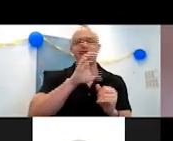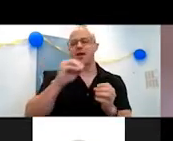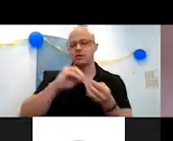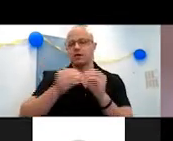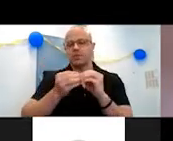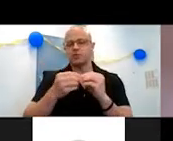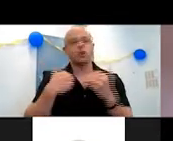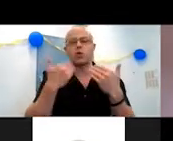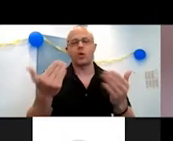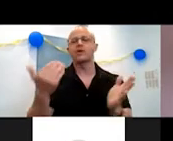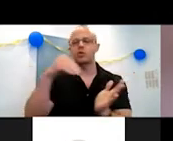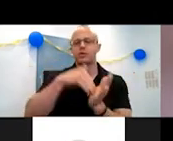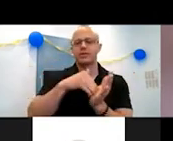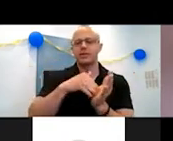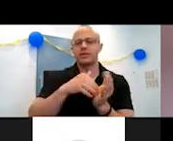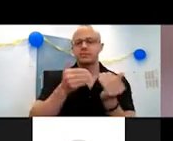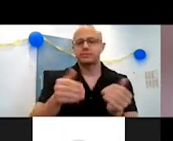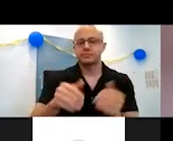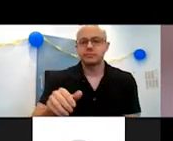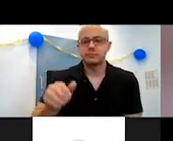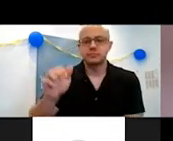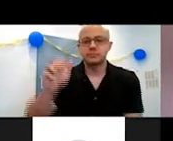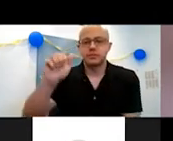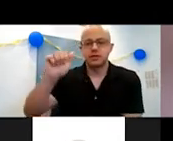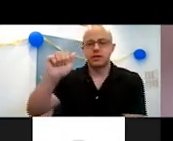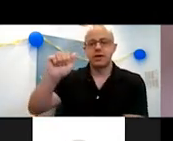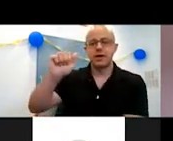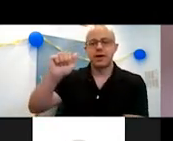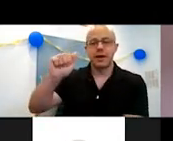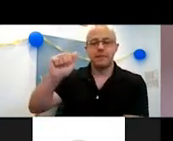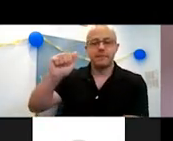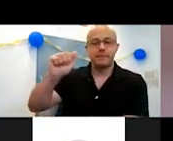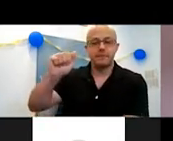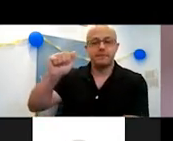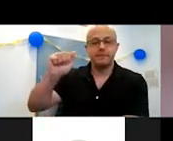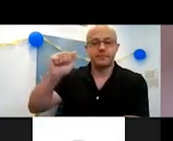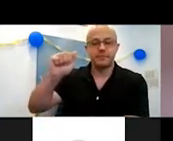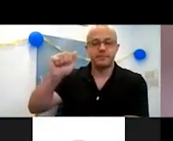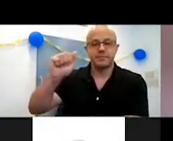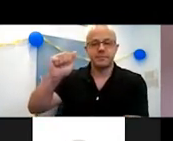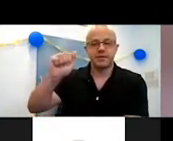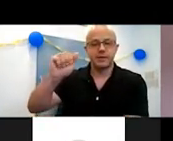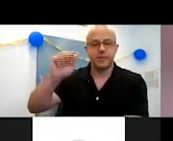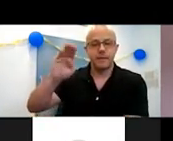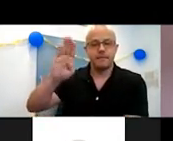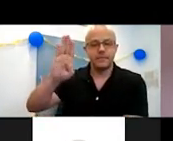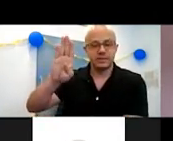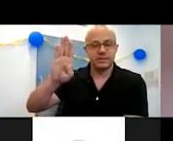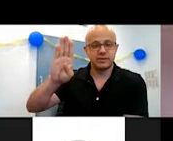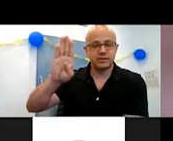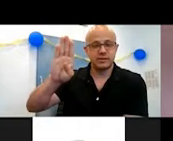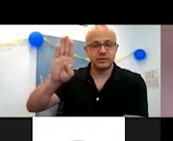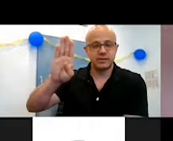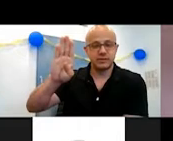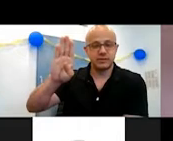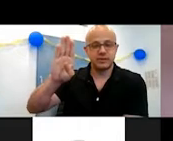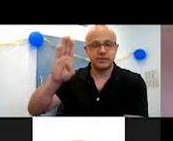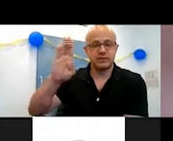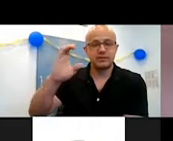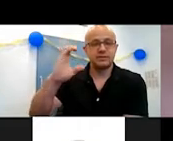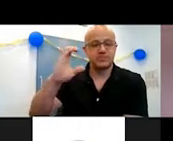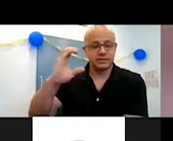If you just joined, it's fine because we're doing a lot of review, so. A,